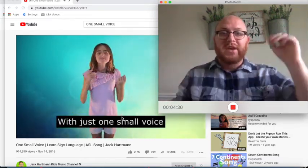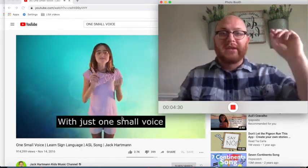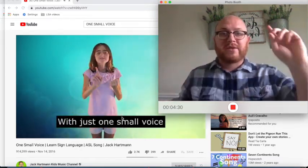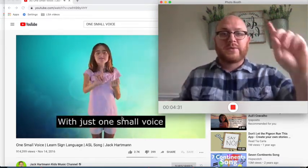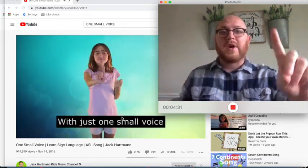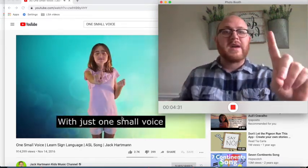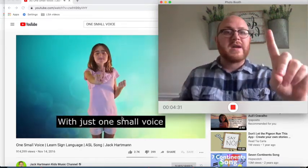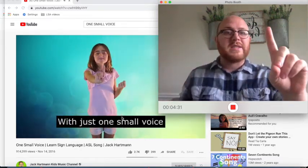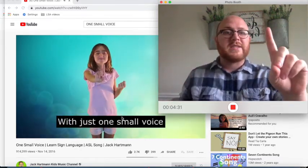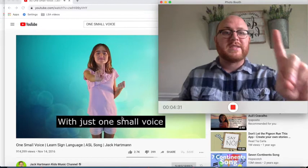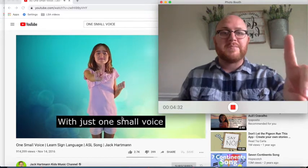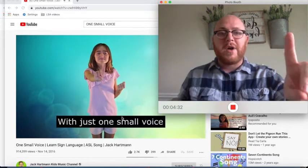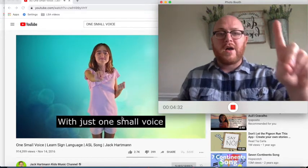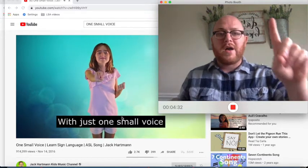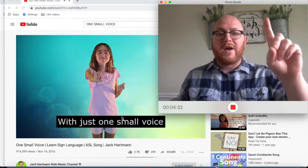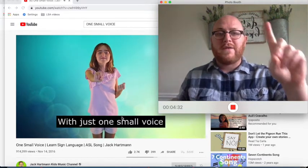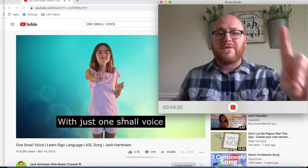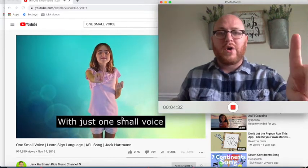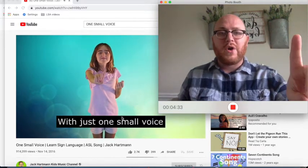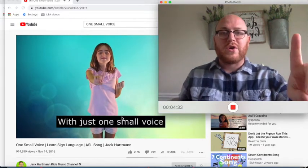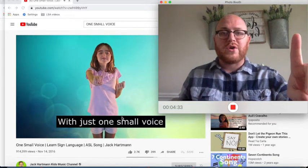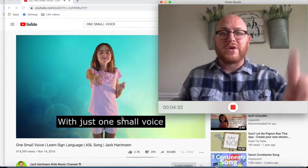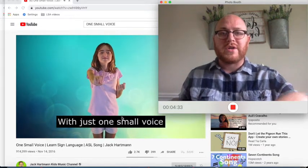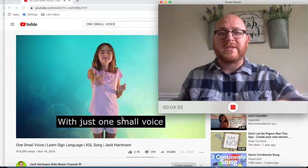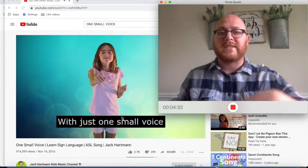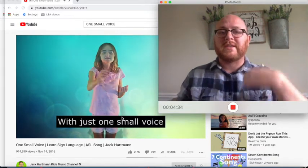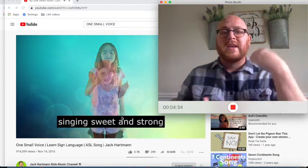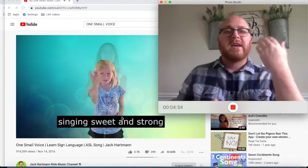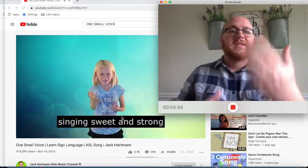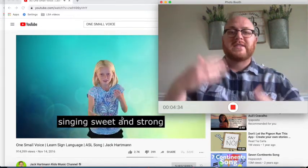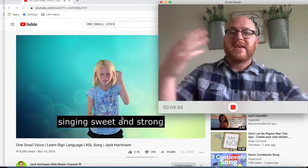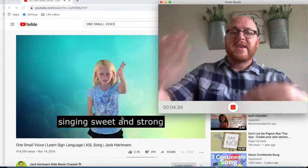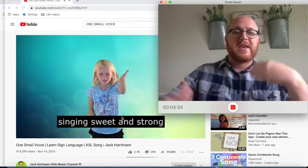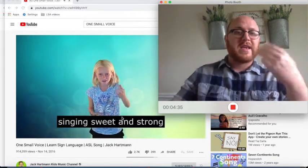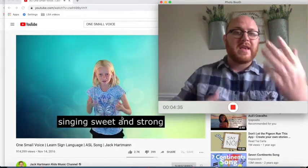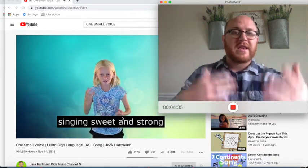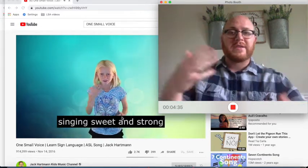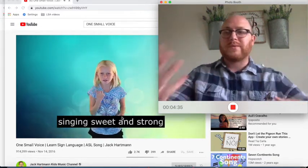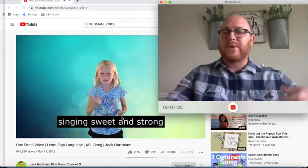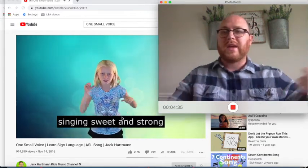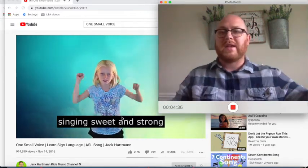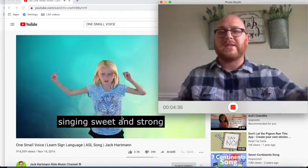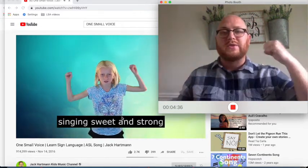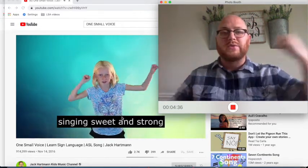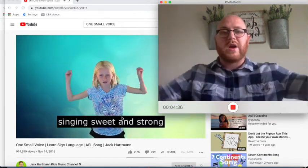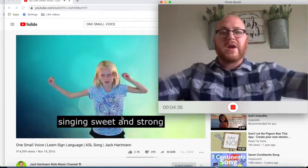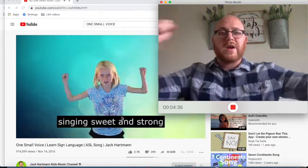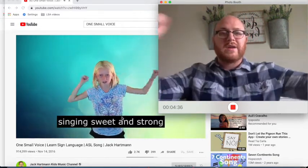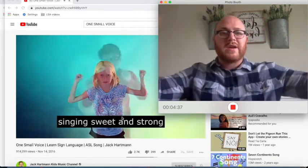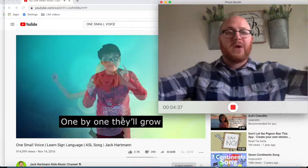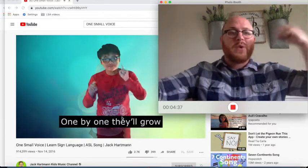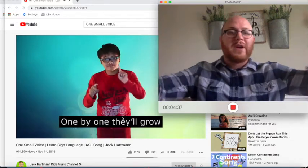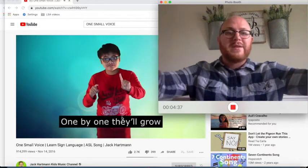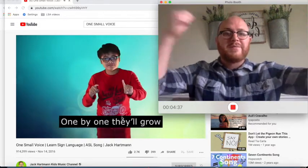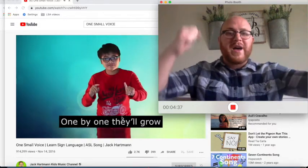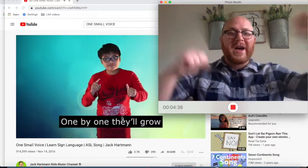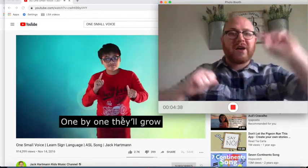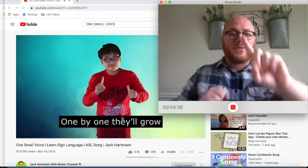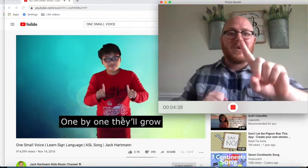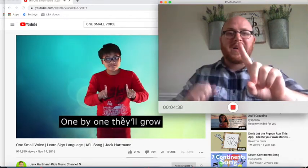just one small voice, singing sweet and strong. One by